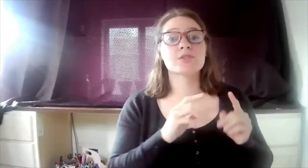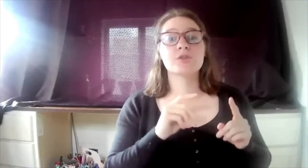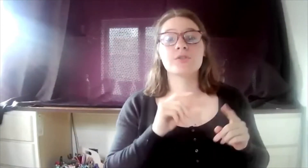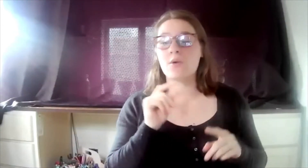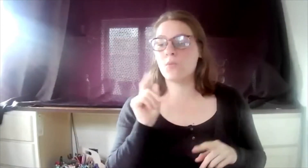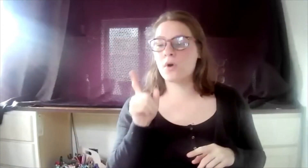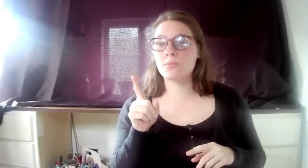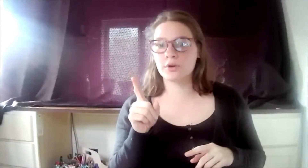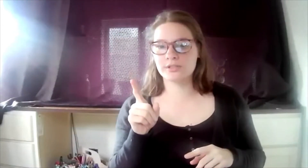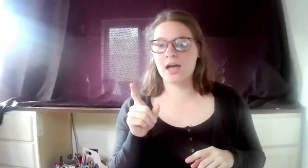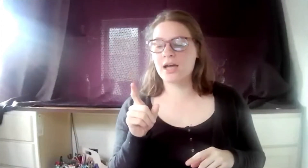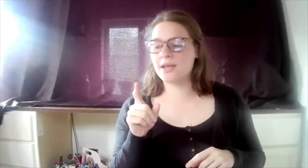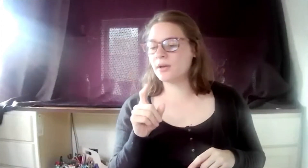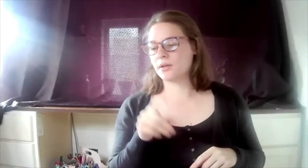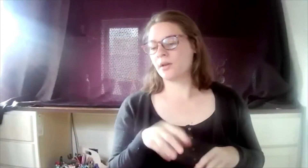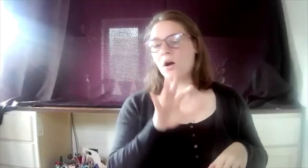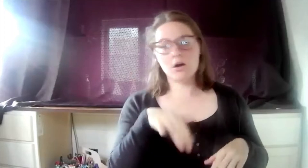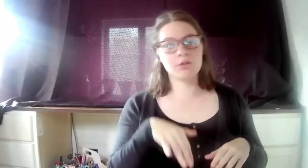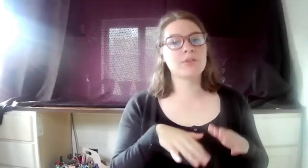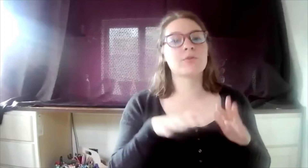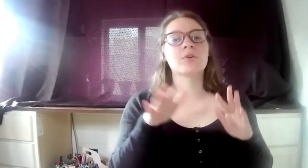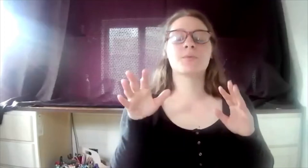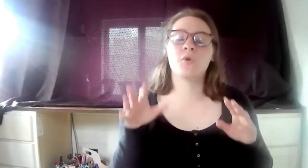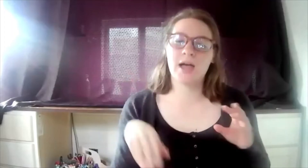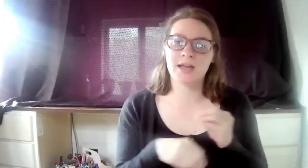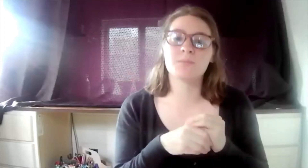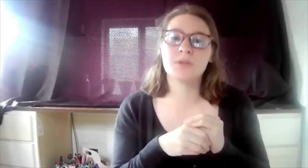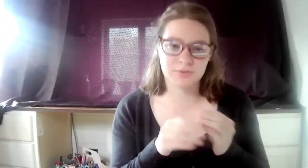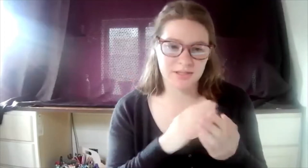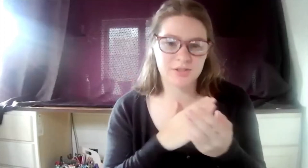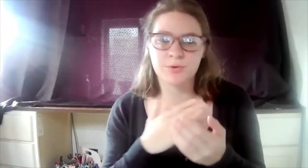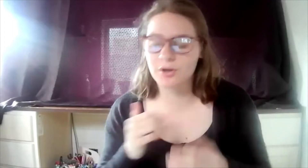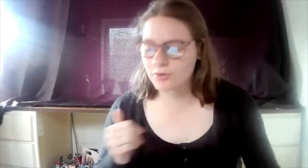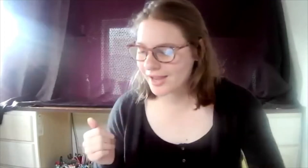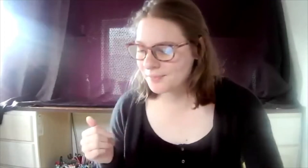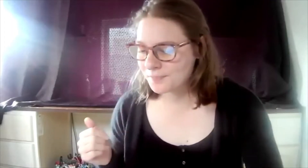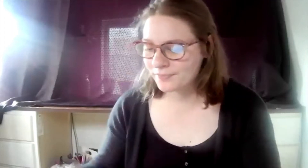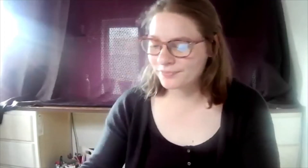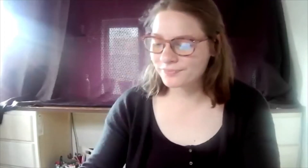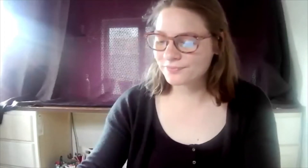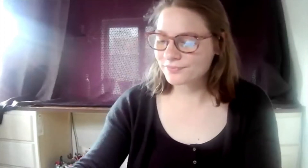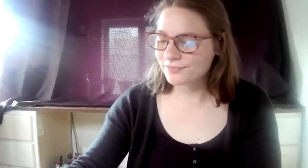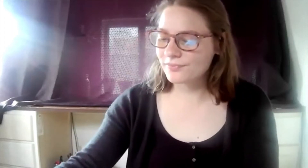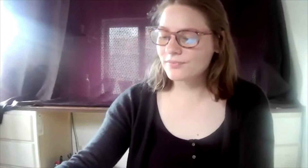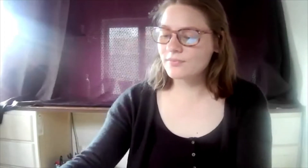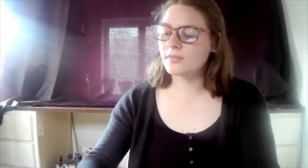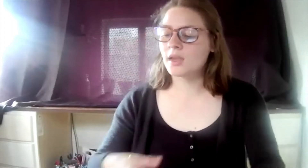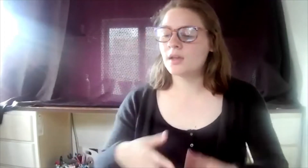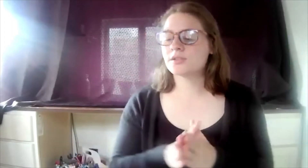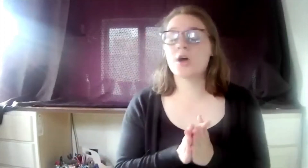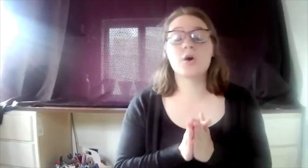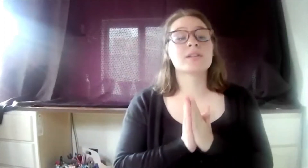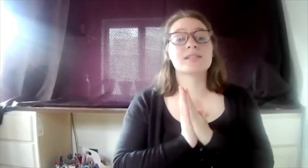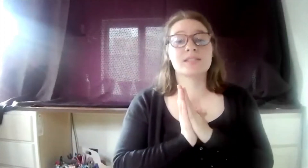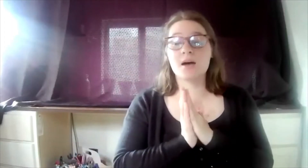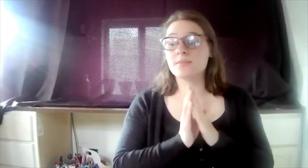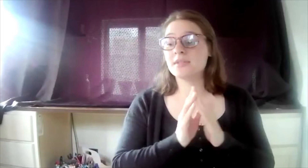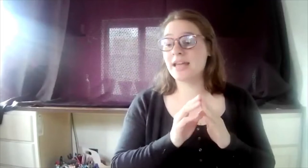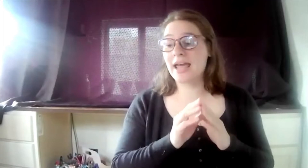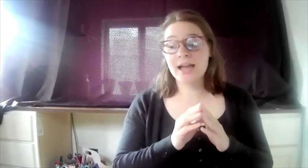do that one more time all the way through, and then we'll add music to it, okay? So Someday I